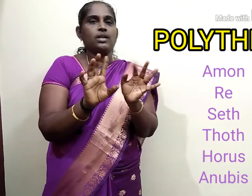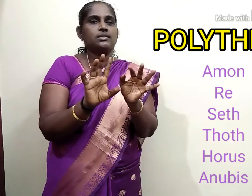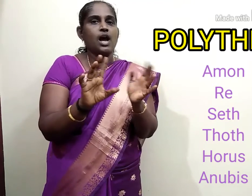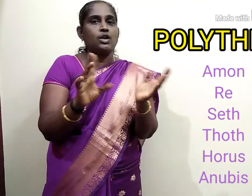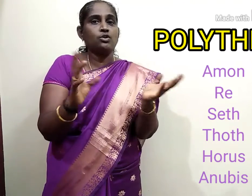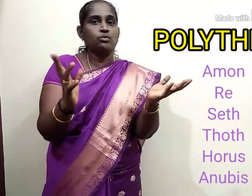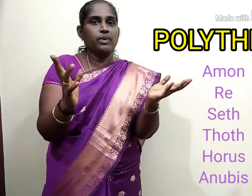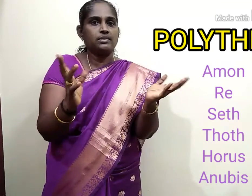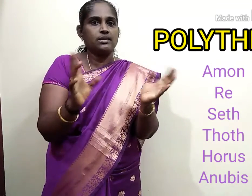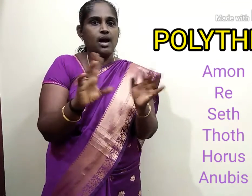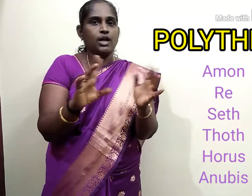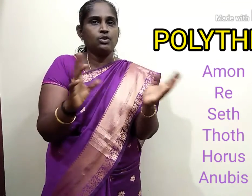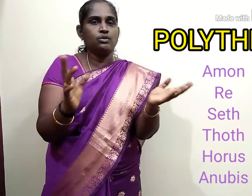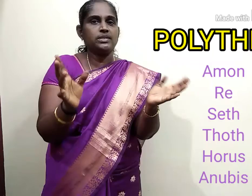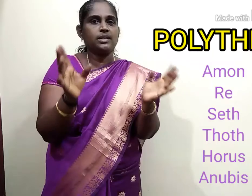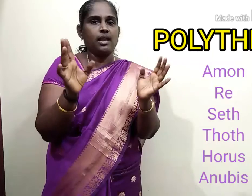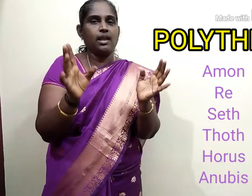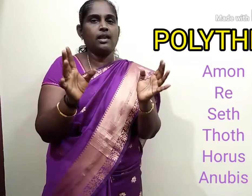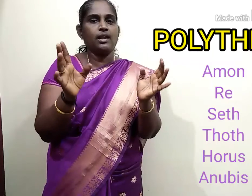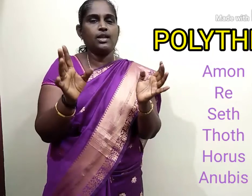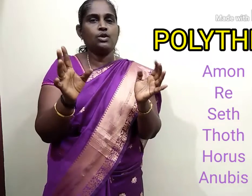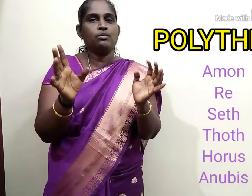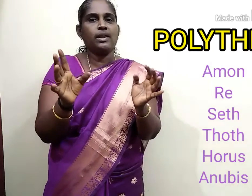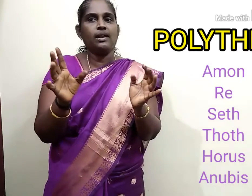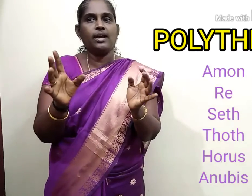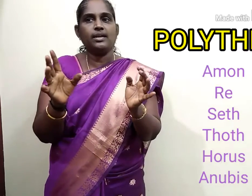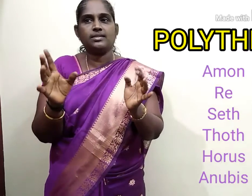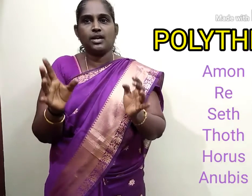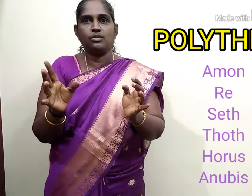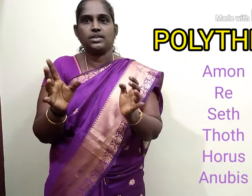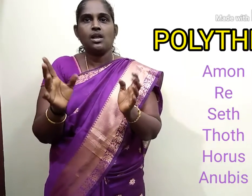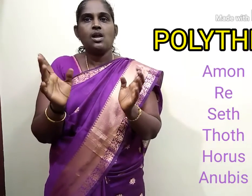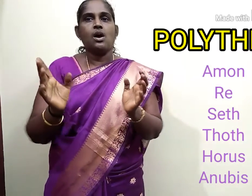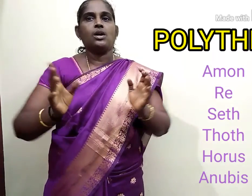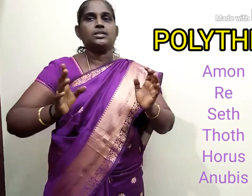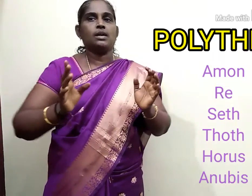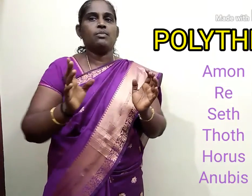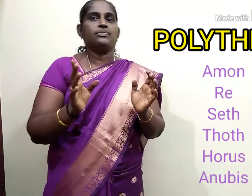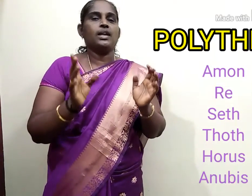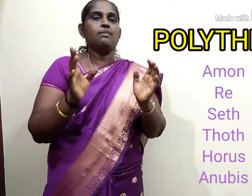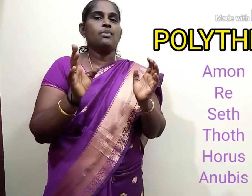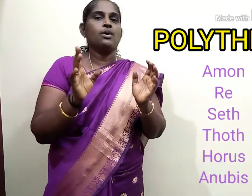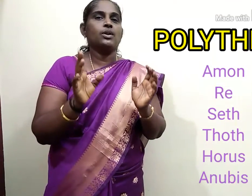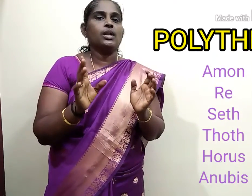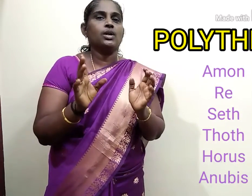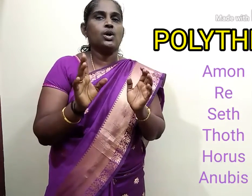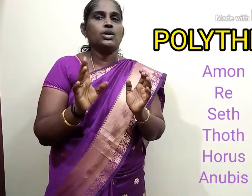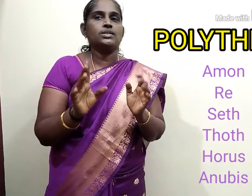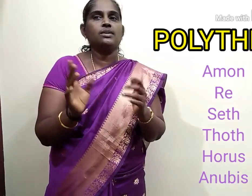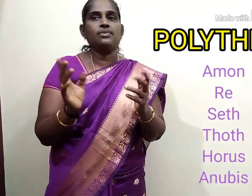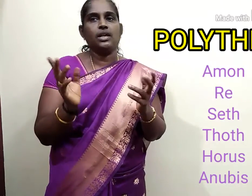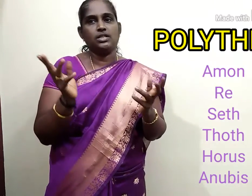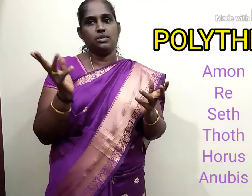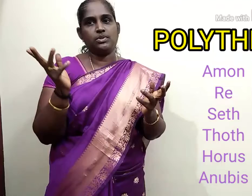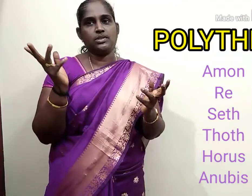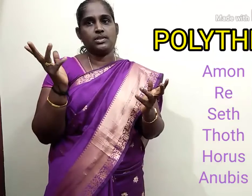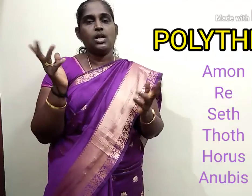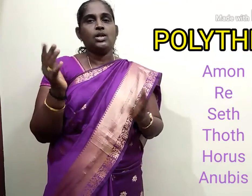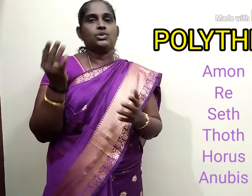is Anubis. Anubis. A-N-U-B-I-S. Anubis are some of the important gods of Egyptians.